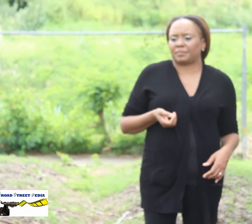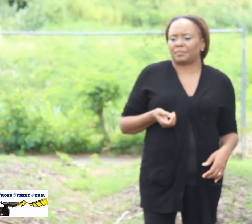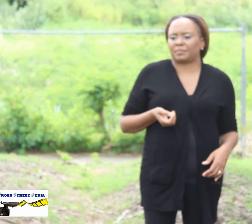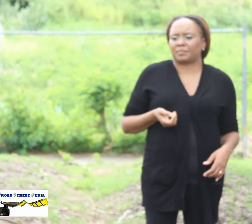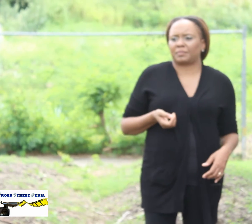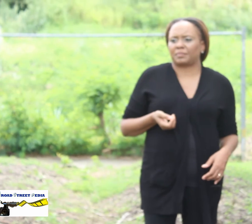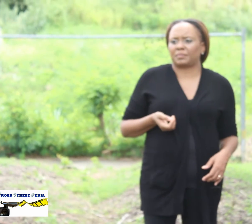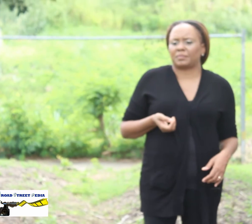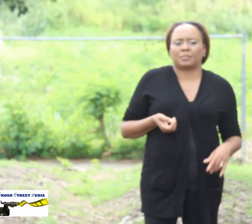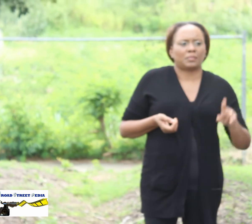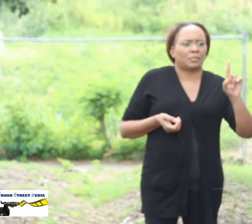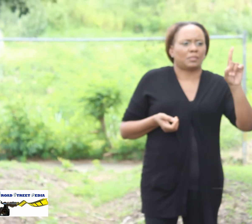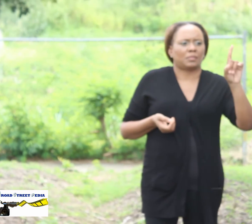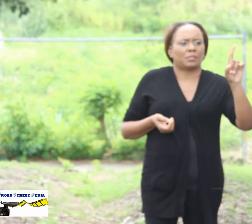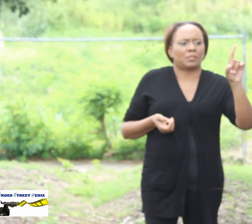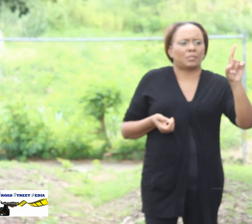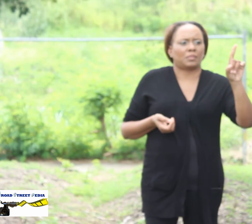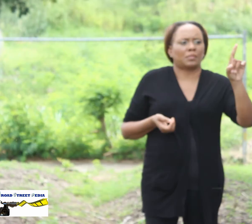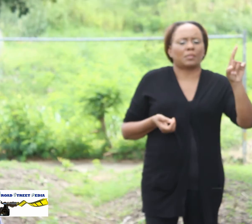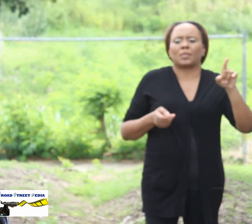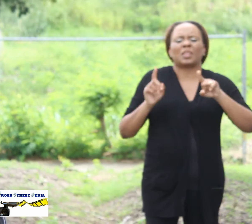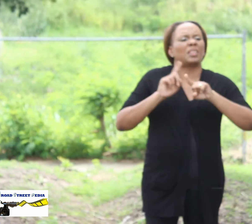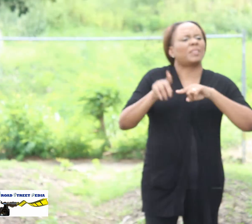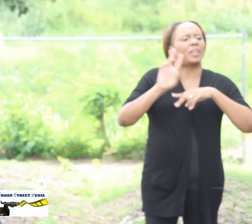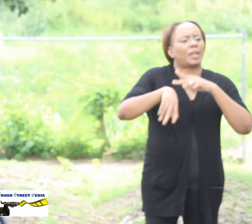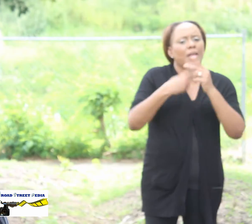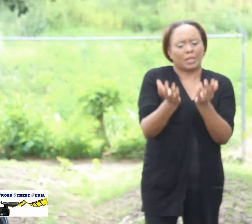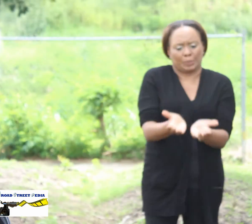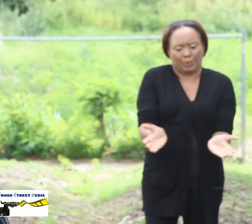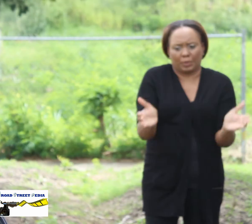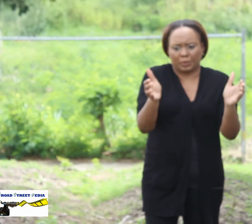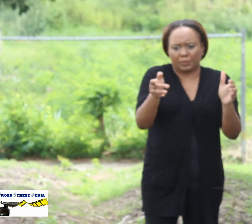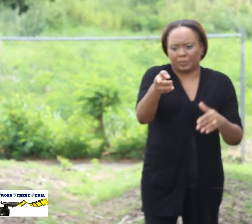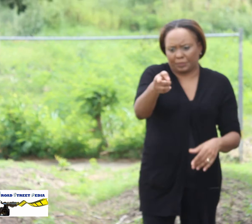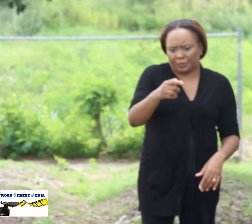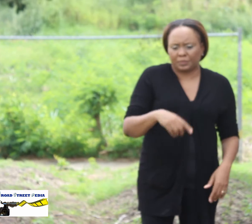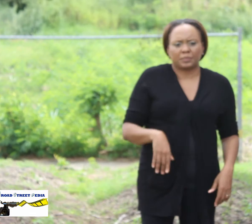We want to show that we have different types of containers. This is also a container.